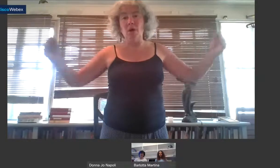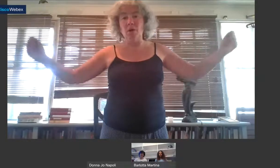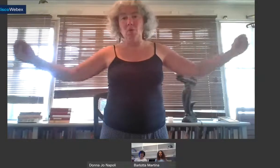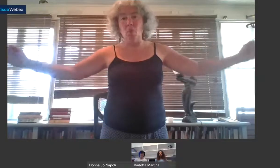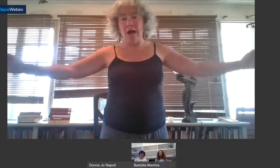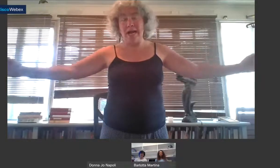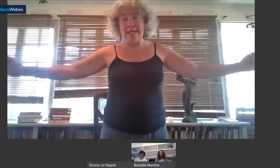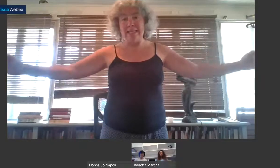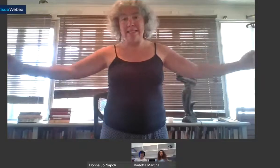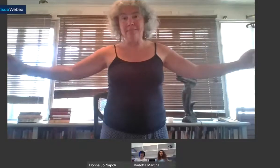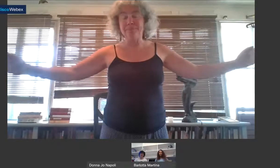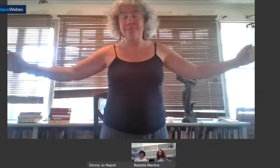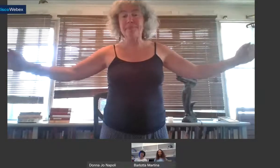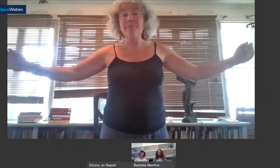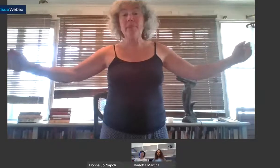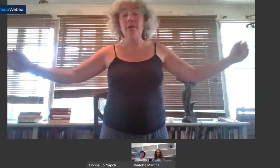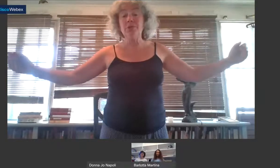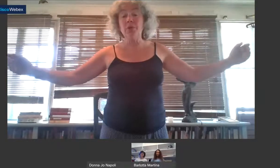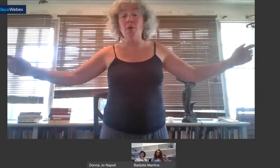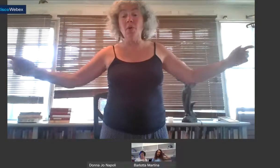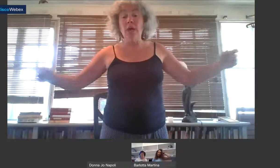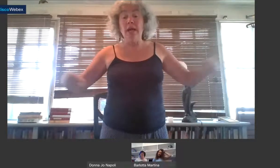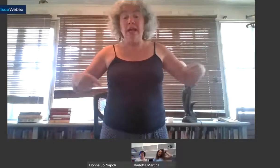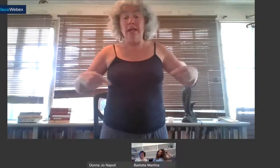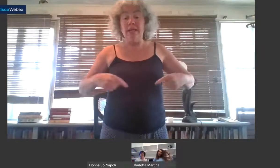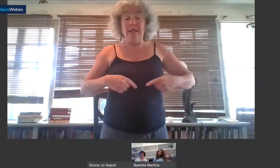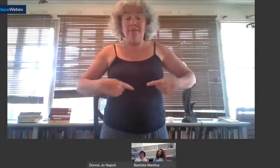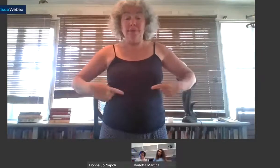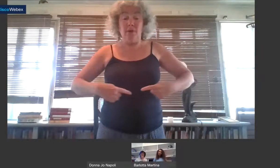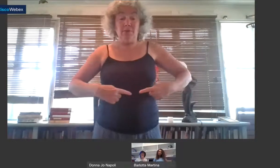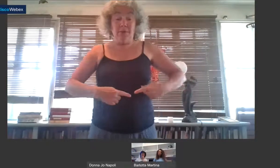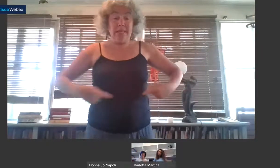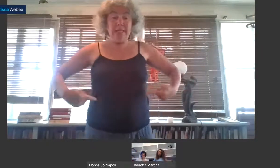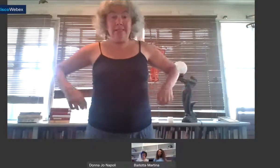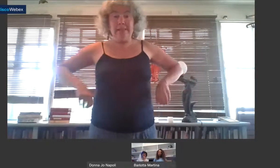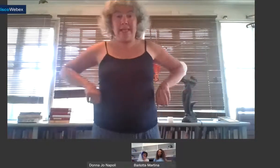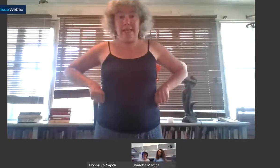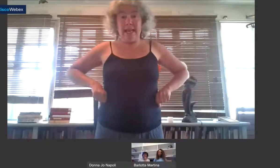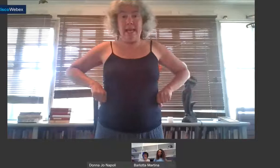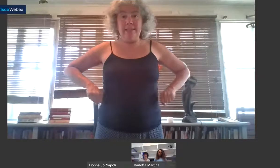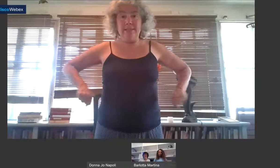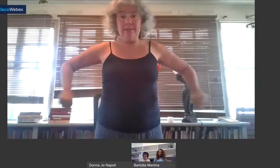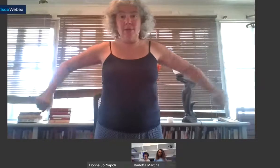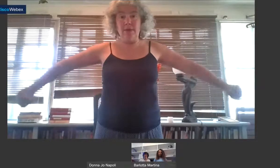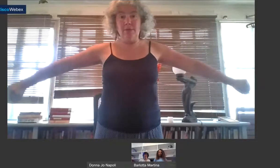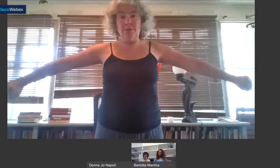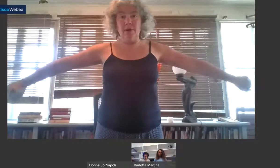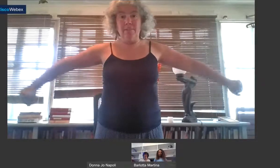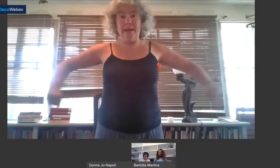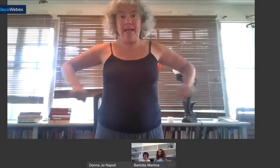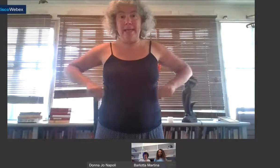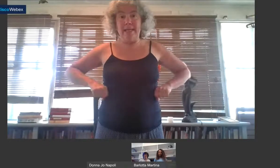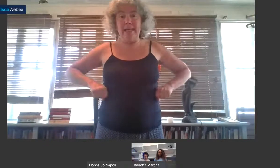are wide. So even though there is like an axis going through our body